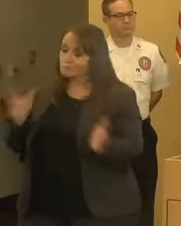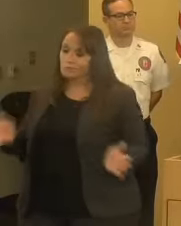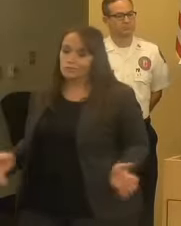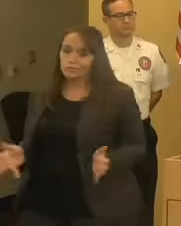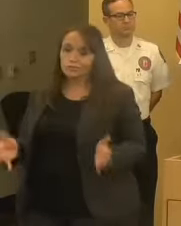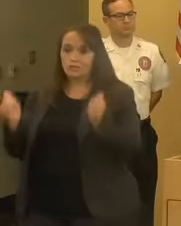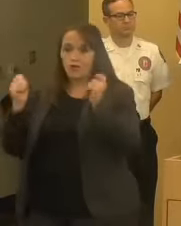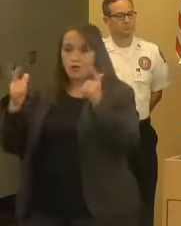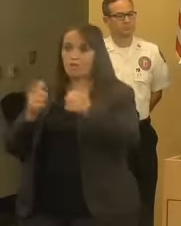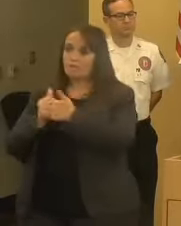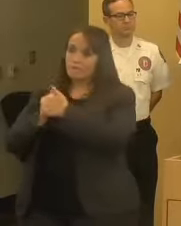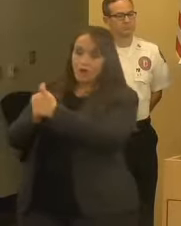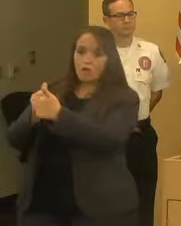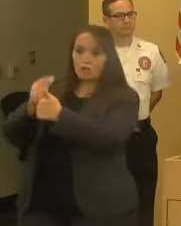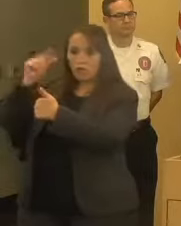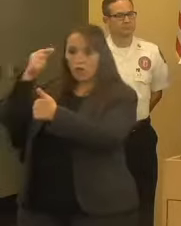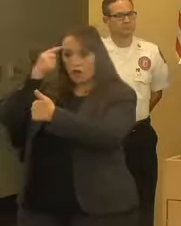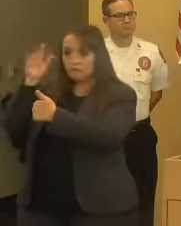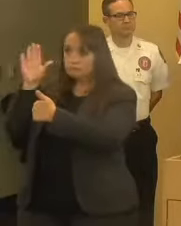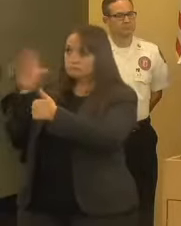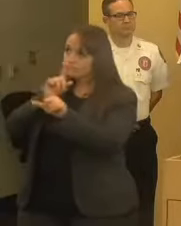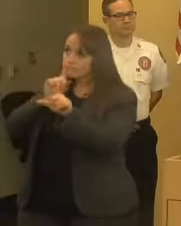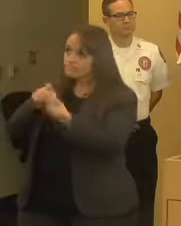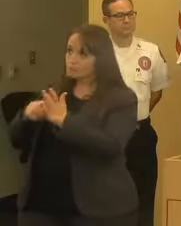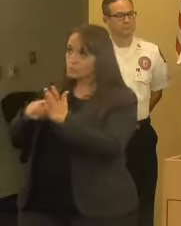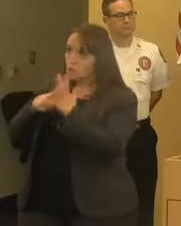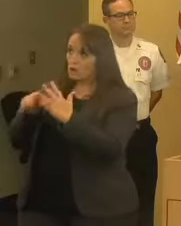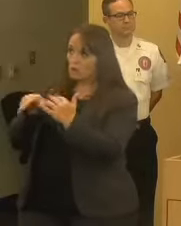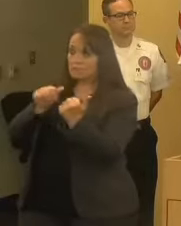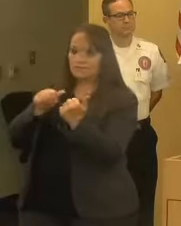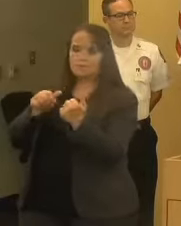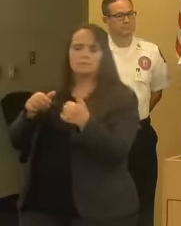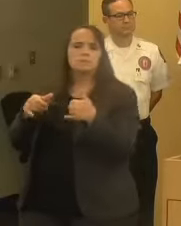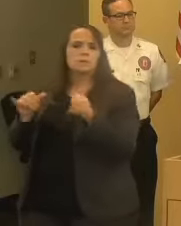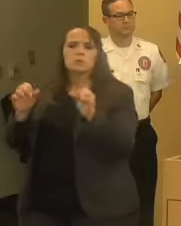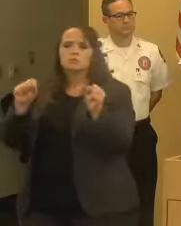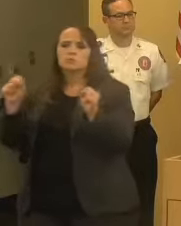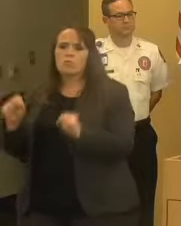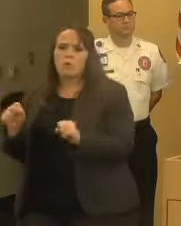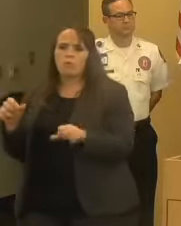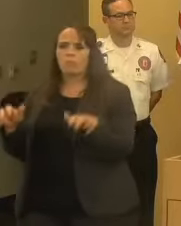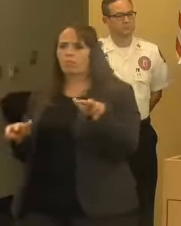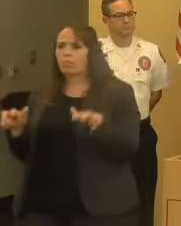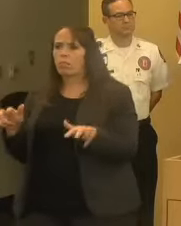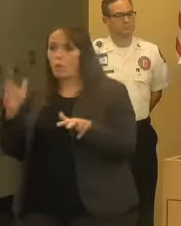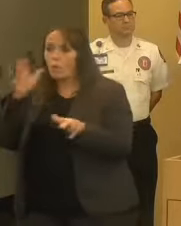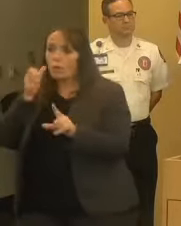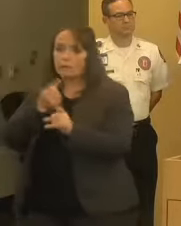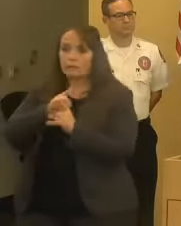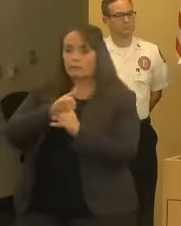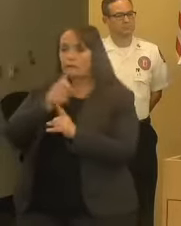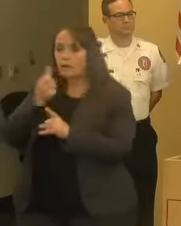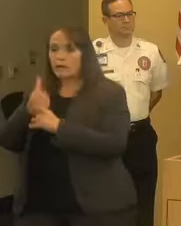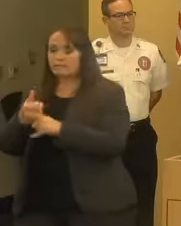evacuation order. As you've all seen, this storm is still very unpredictable and has the potential to be far-reaching.